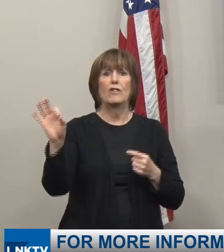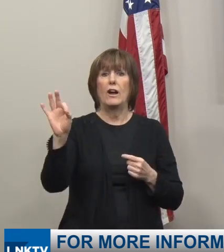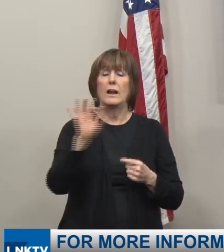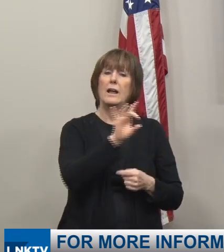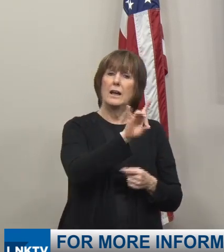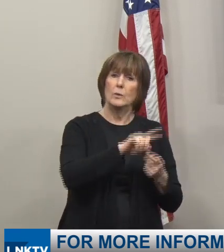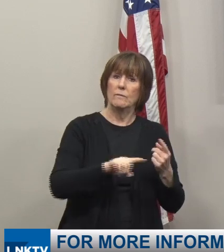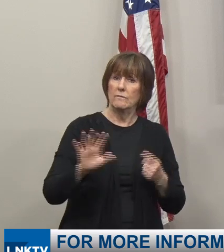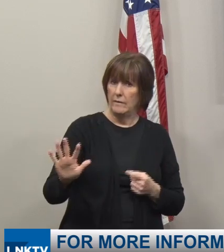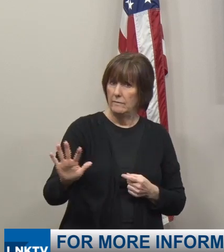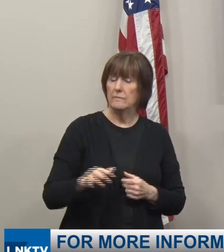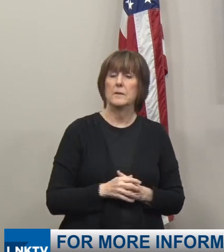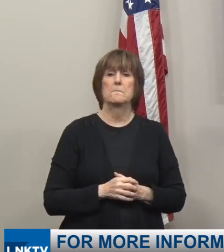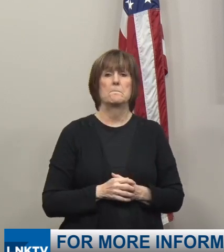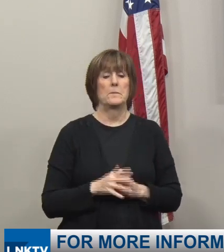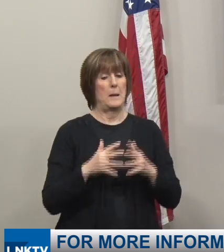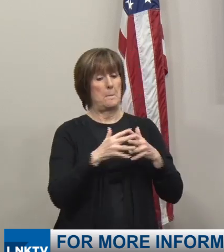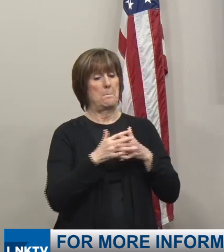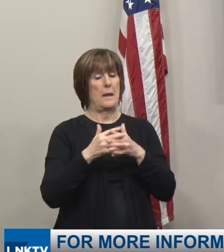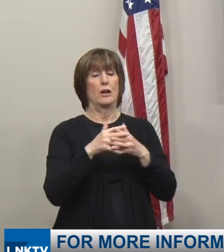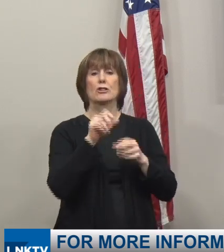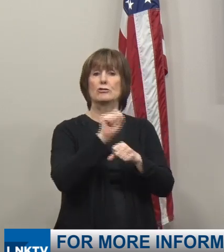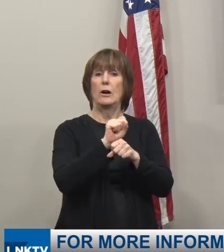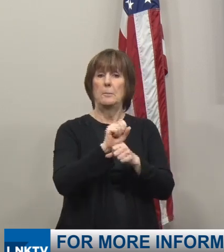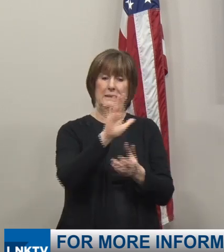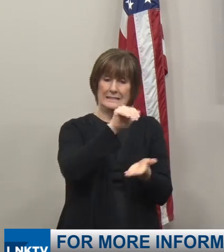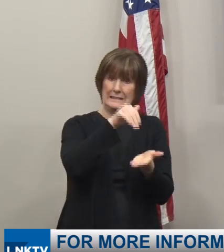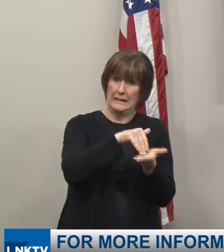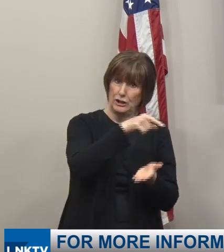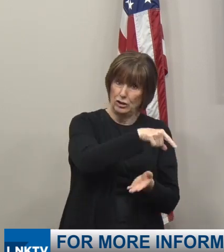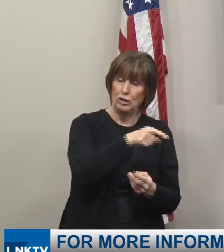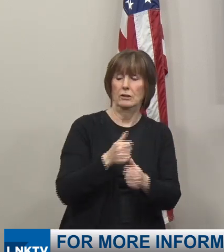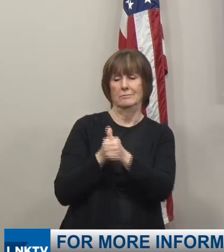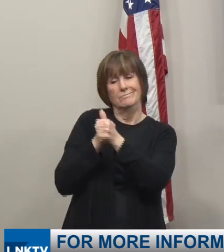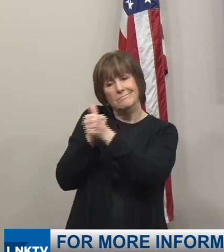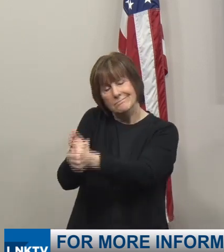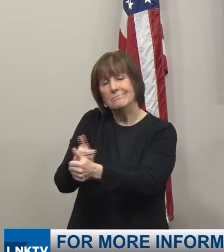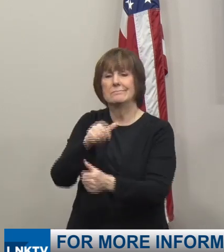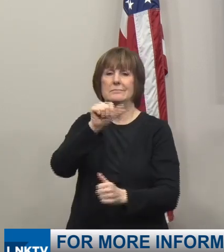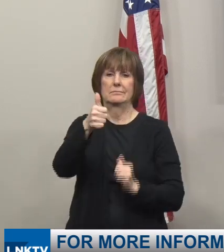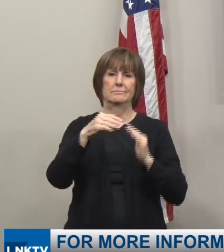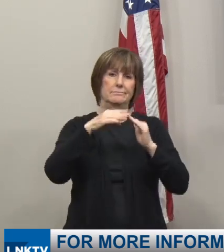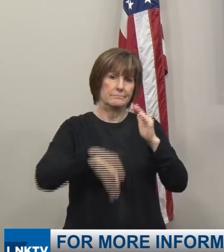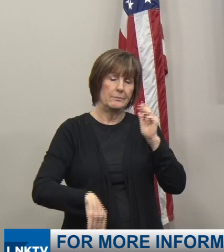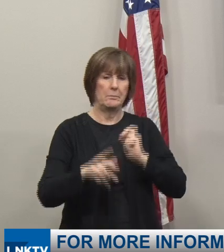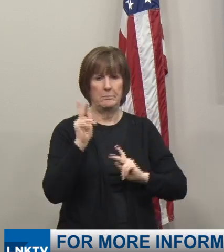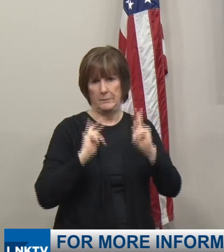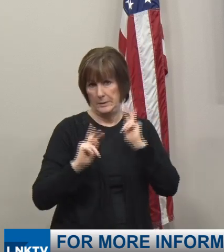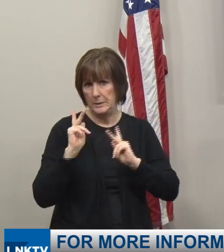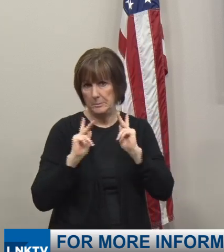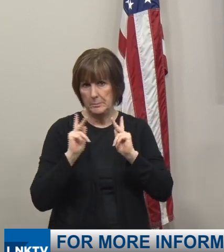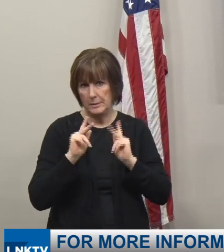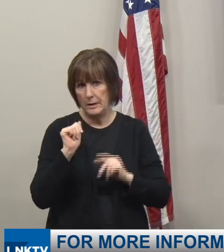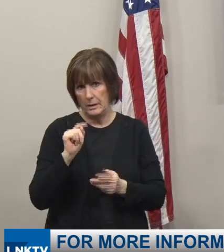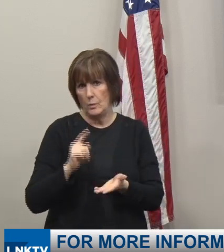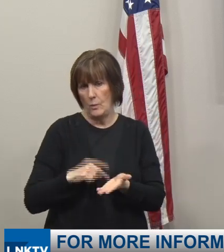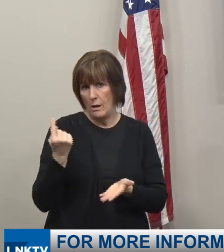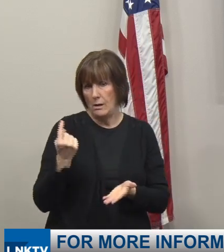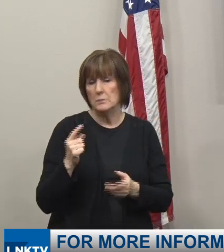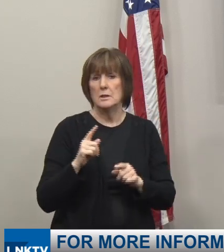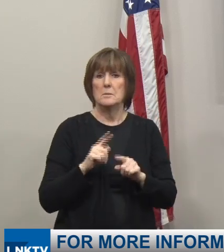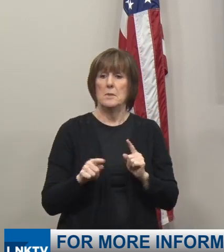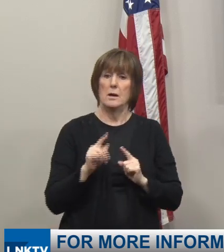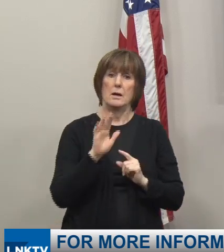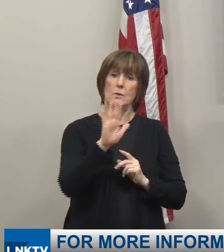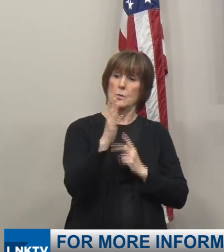Friday, 8 to 5. The American Job Center is abiding by the 10 or less person rule. However, the wait